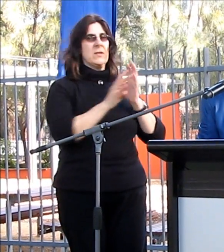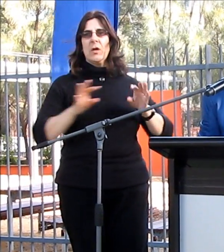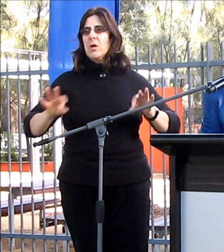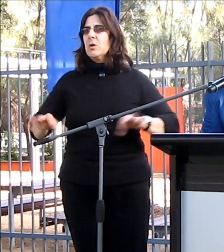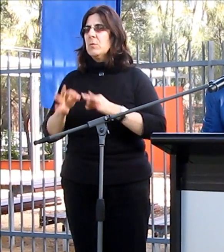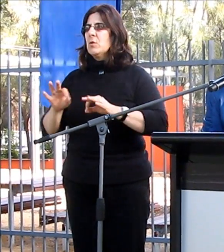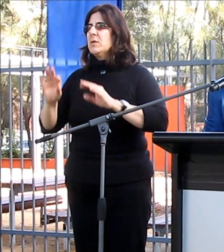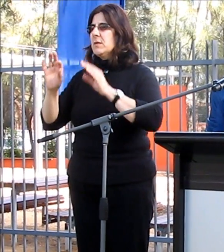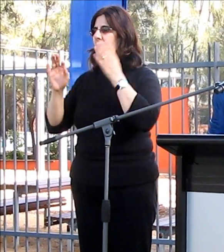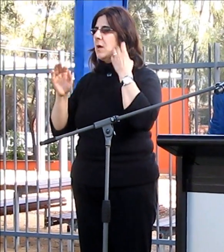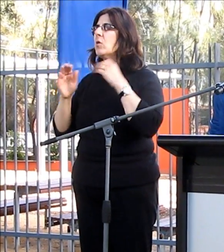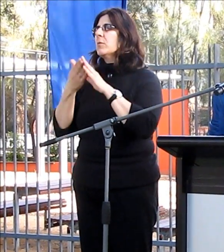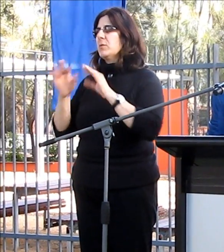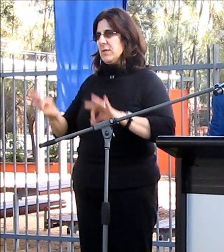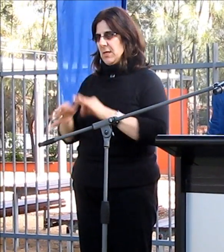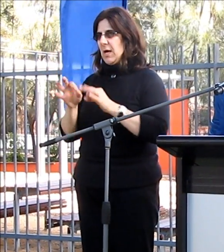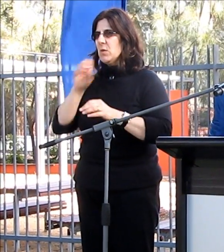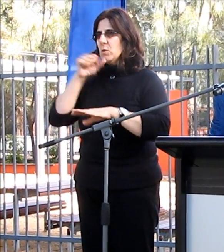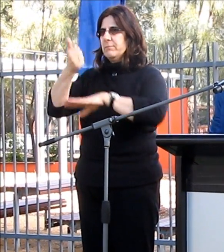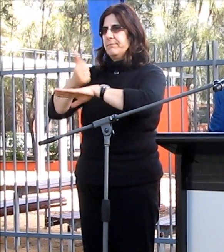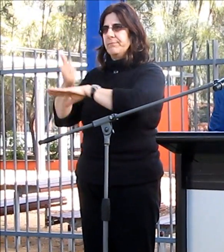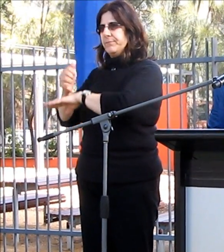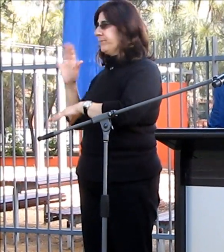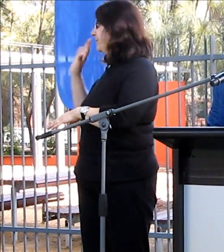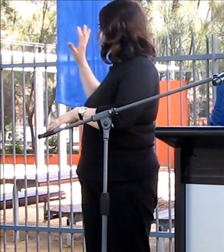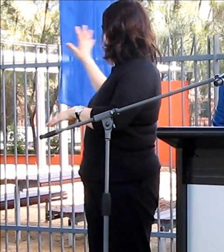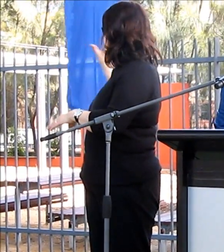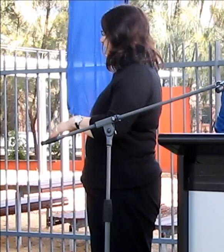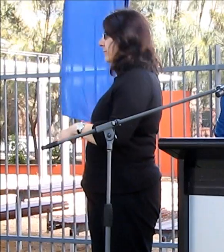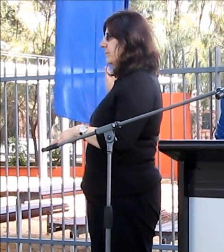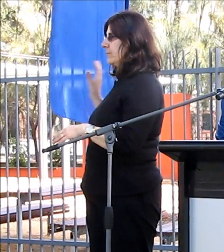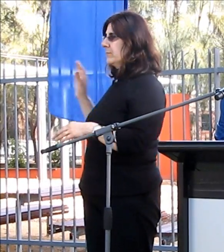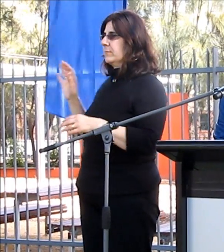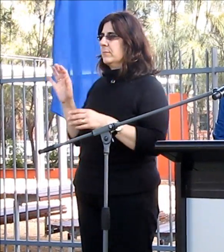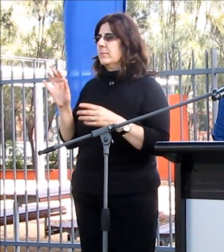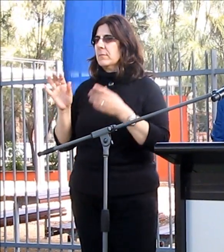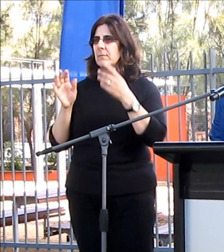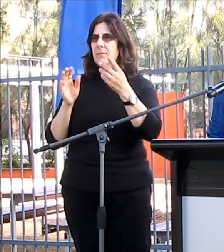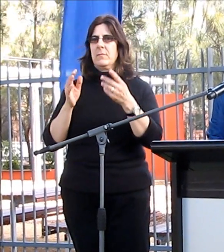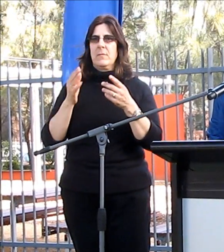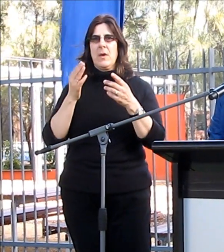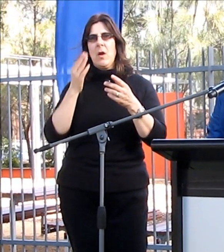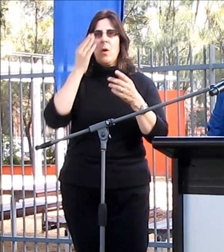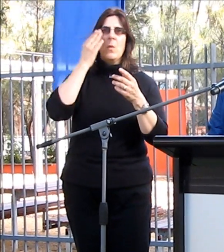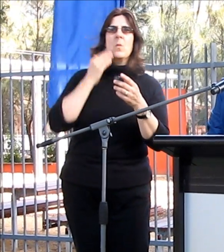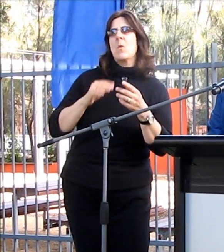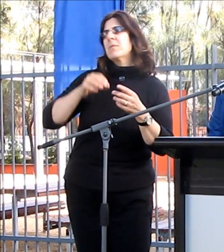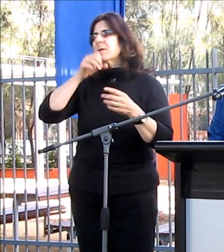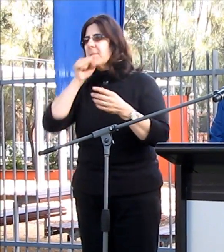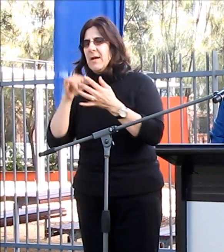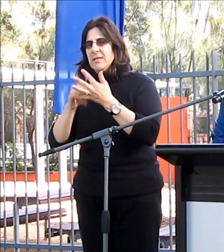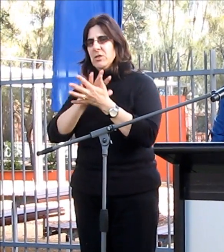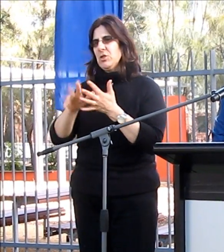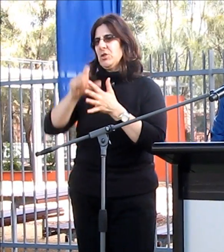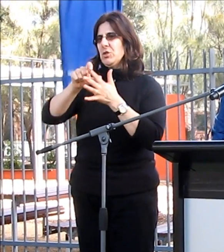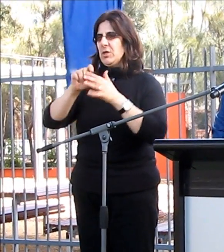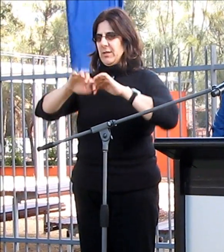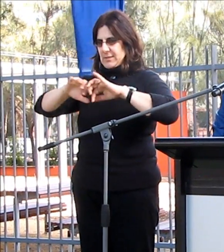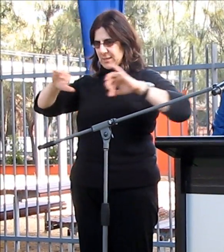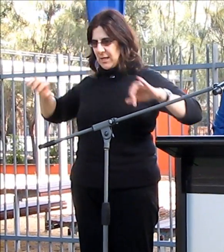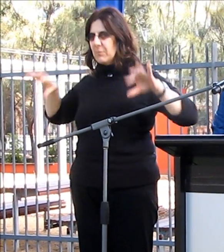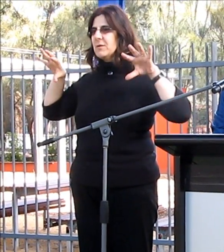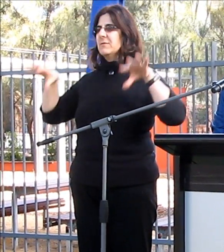be, we're also hoping to have a men's shed and a Sheila's shed, a place where people can go and work and do